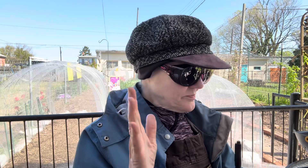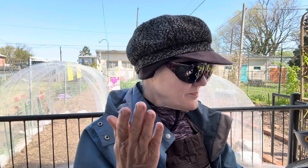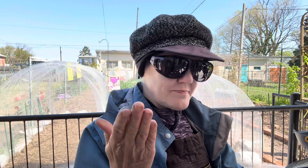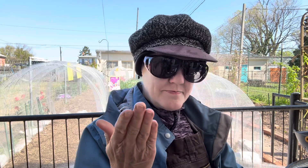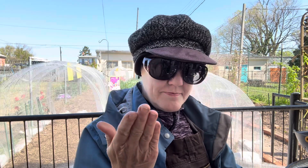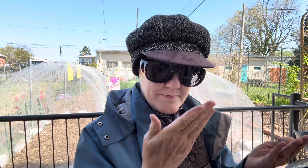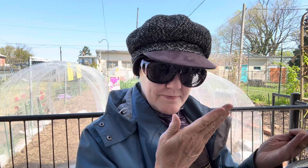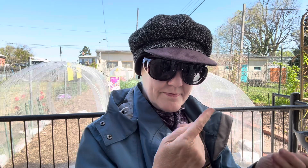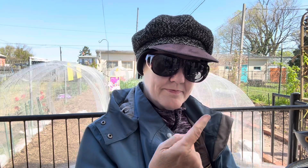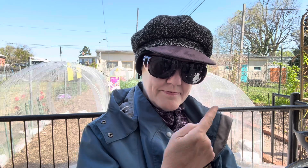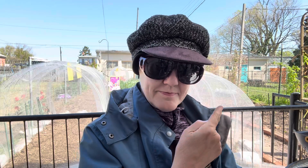pot.